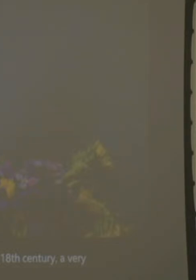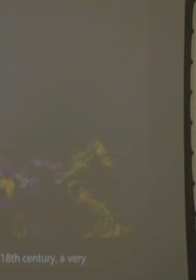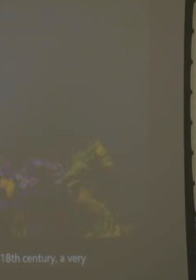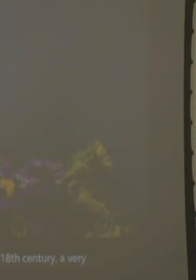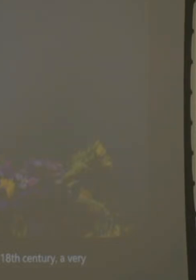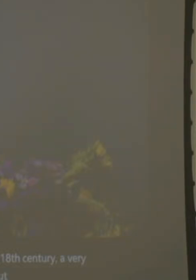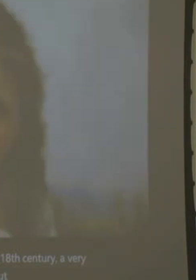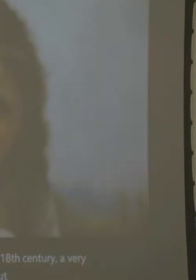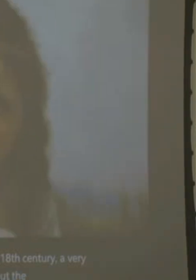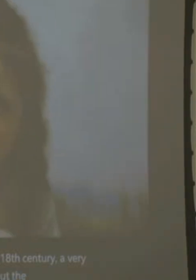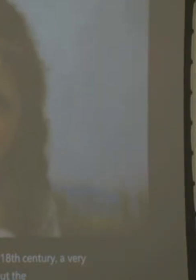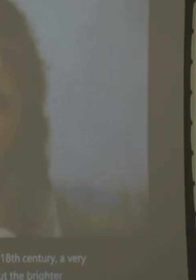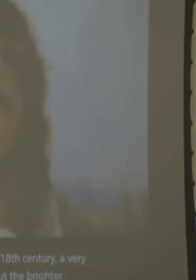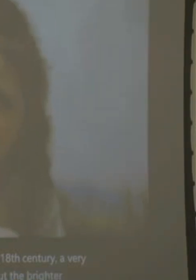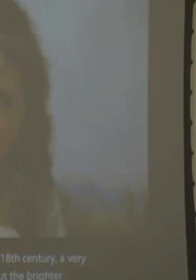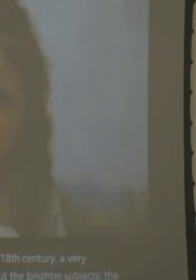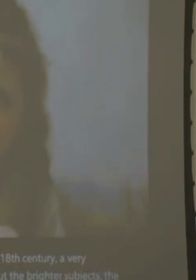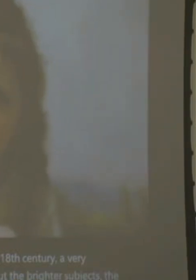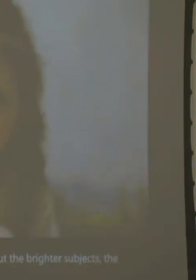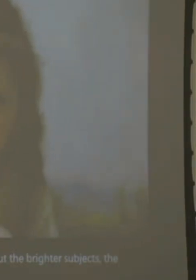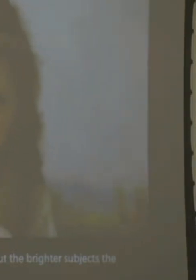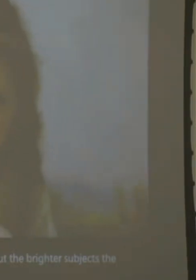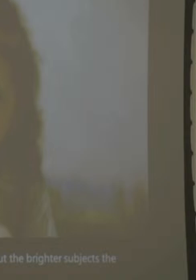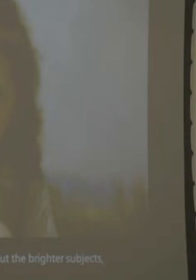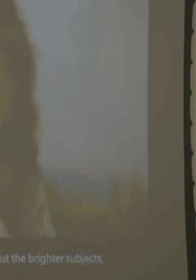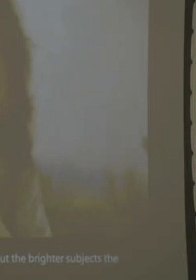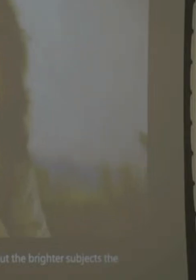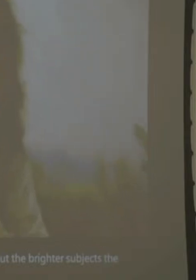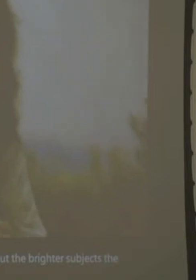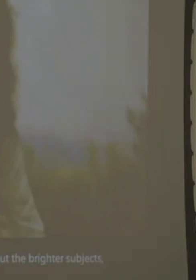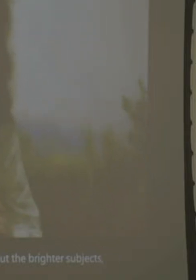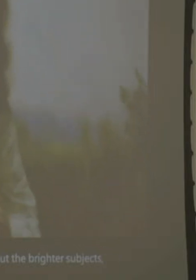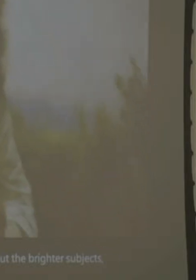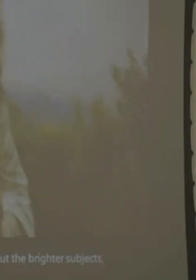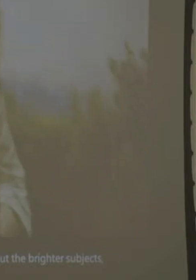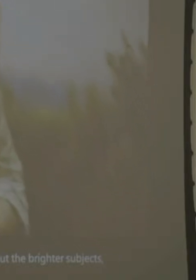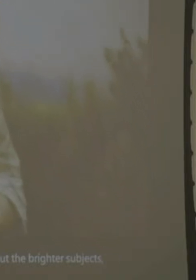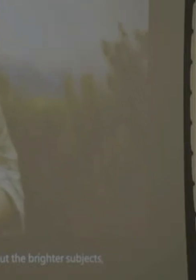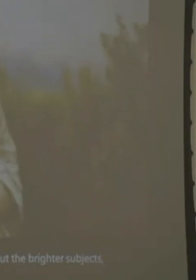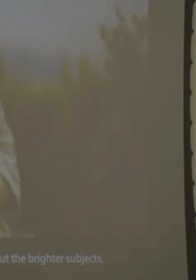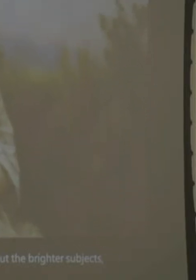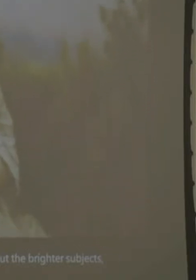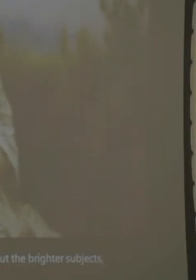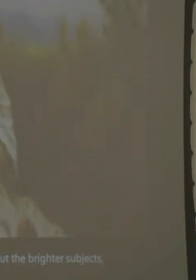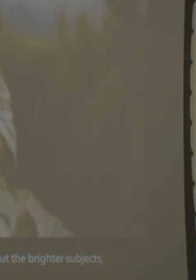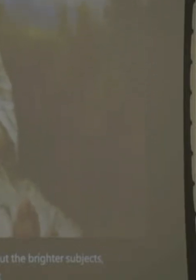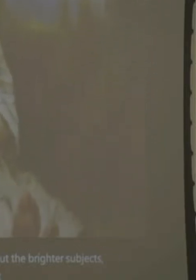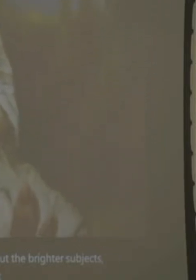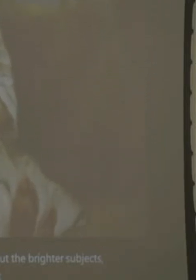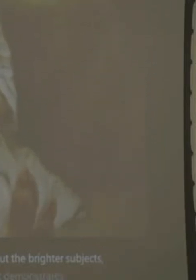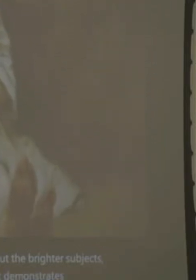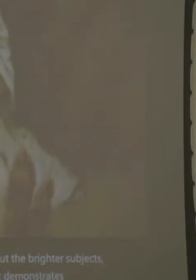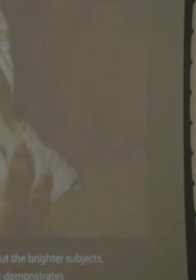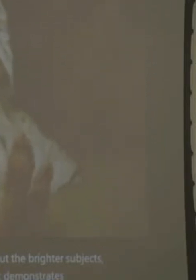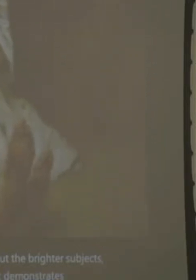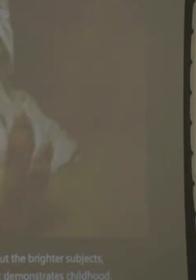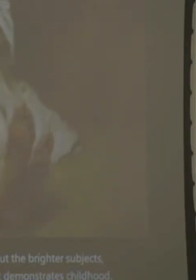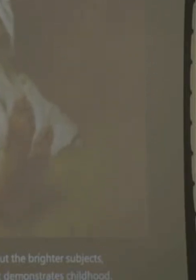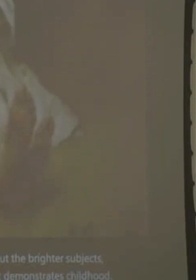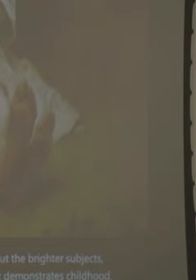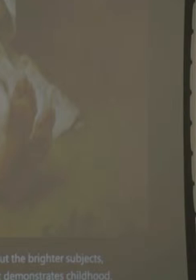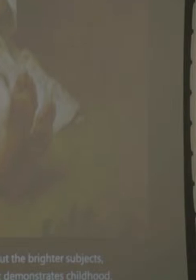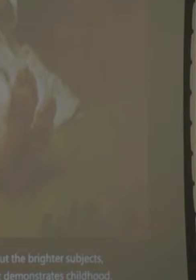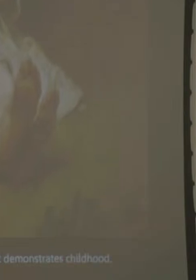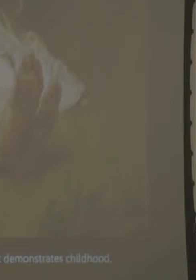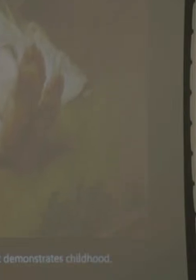brighter subjects, the use of light to be dramatic, but in a way that demonstrates childhood portraiture in a